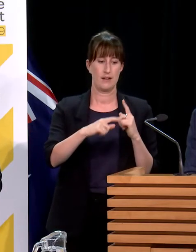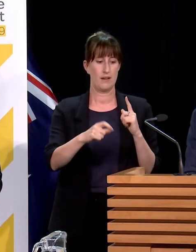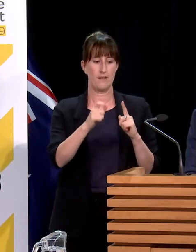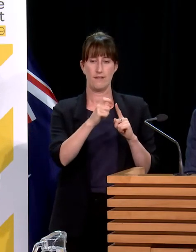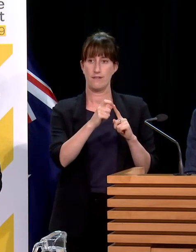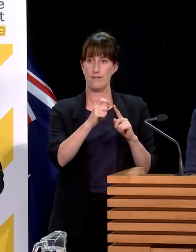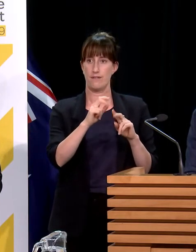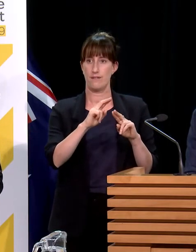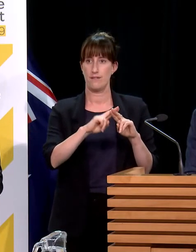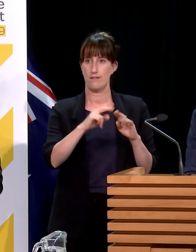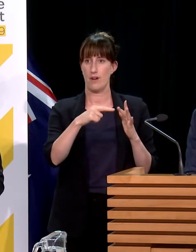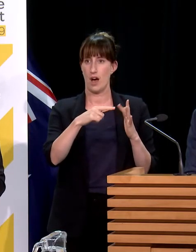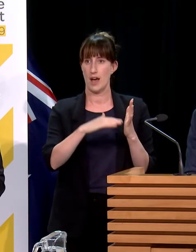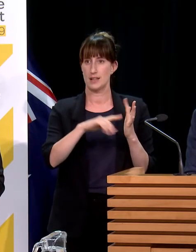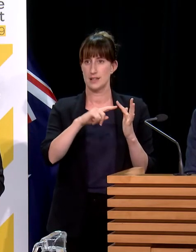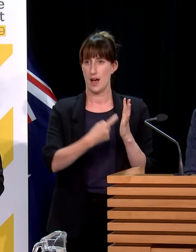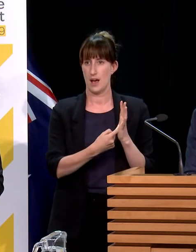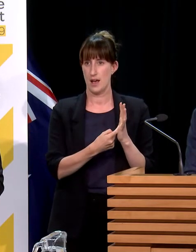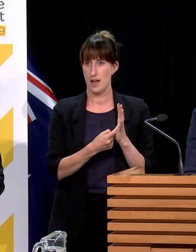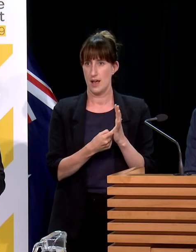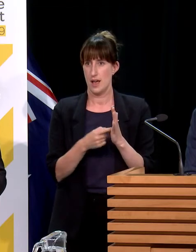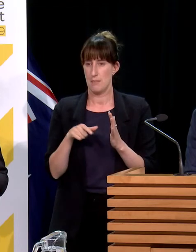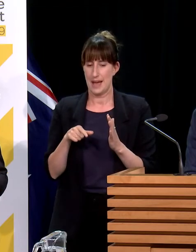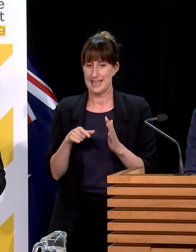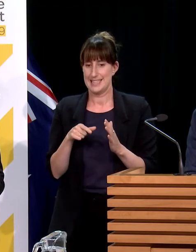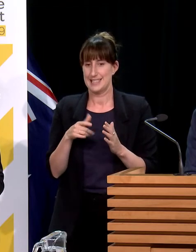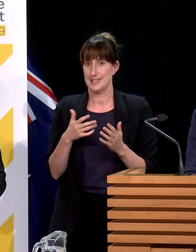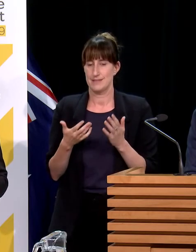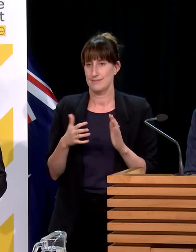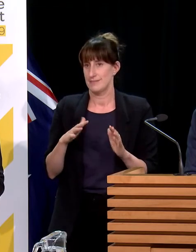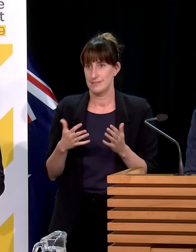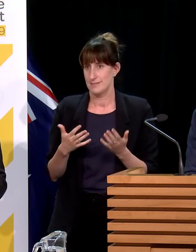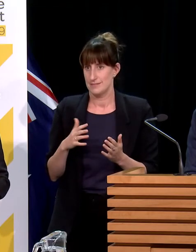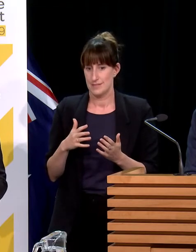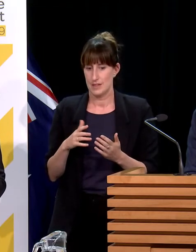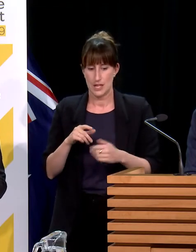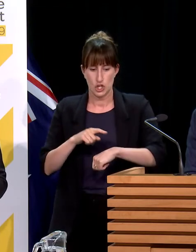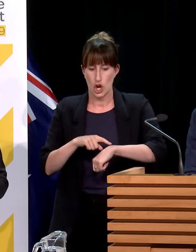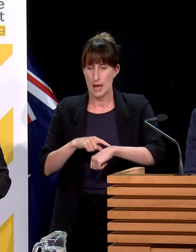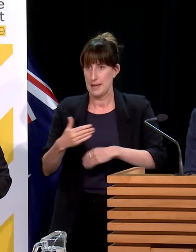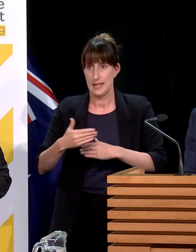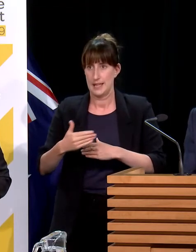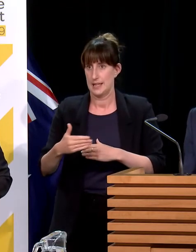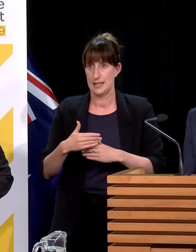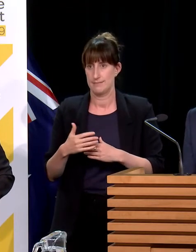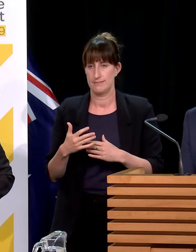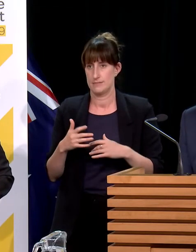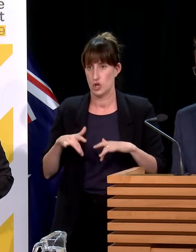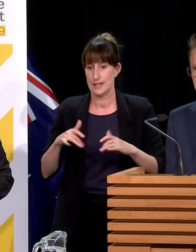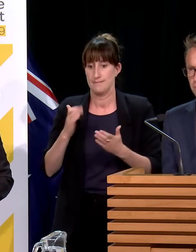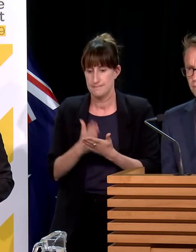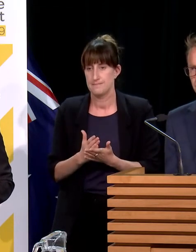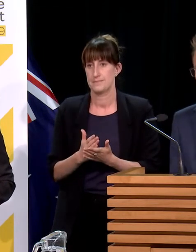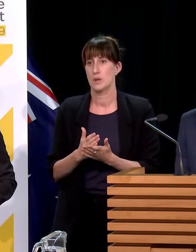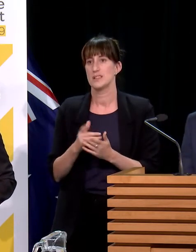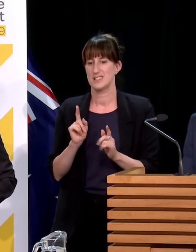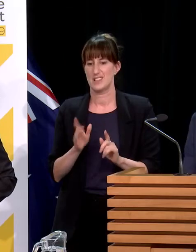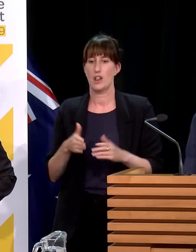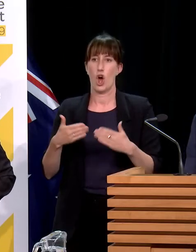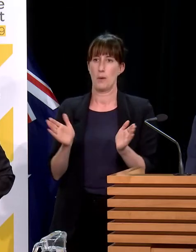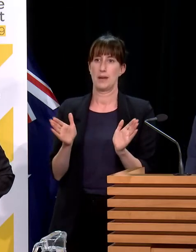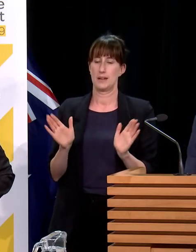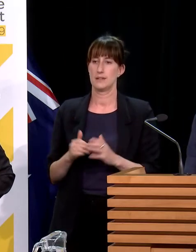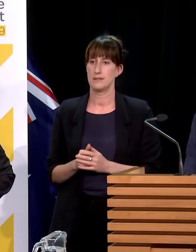delivery schedule is still tentative. So at the moment we're still keeping all of our options open. Then give it to the Pacific. Jessica. Is